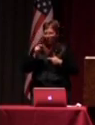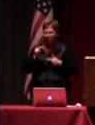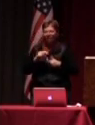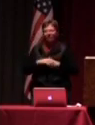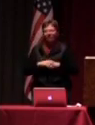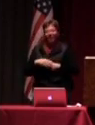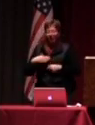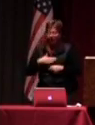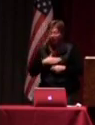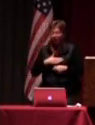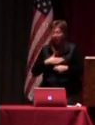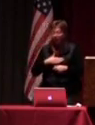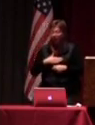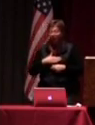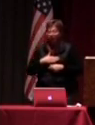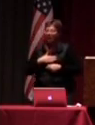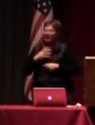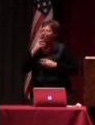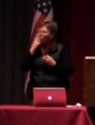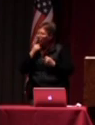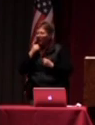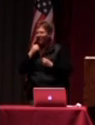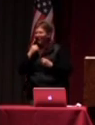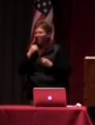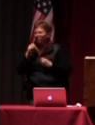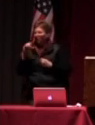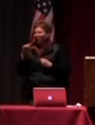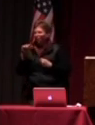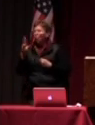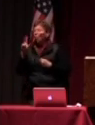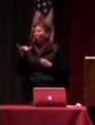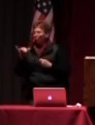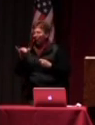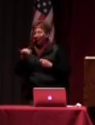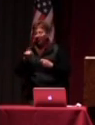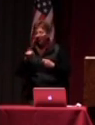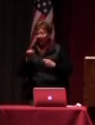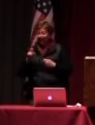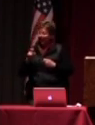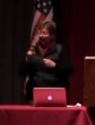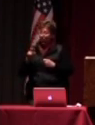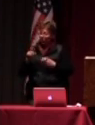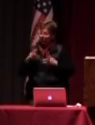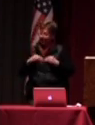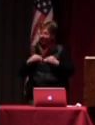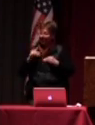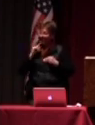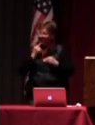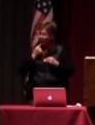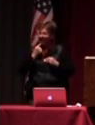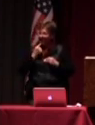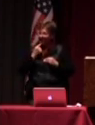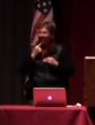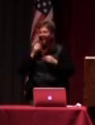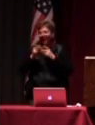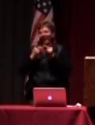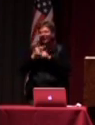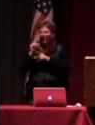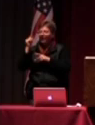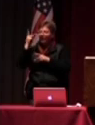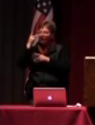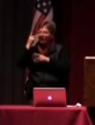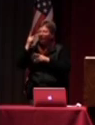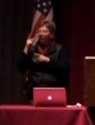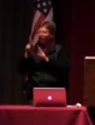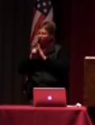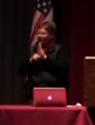glory above all other qualities. And so we have to take glory seriously, not just as a source of fame, but as, in fact, a kind of political principle.